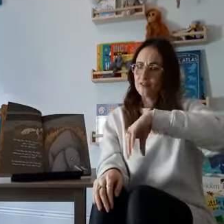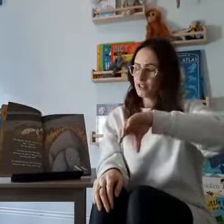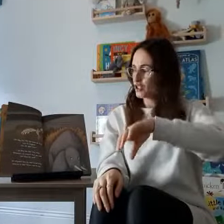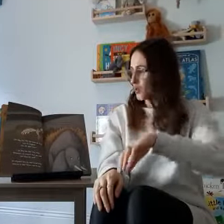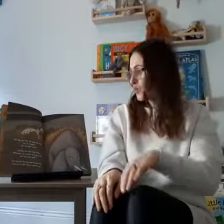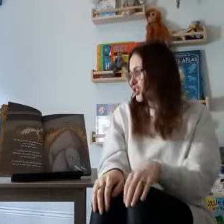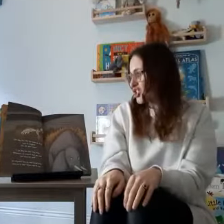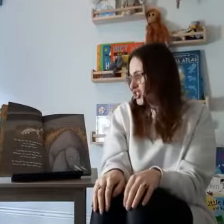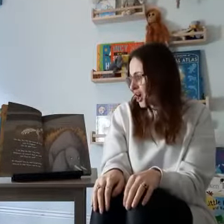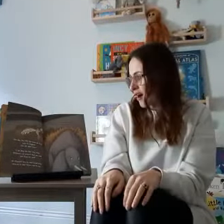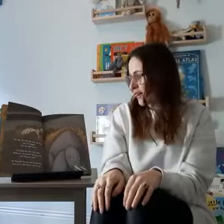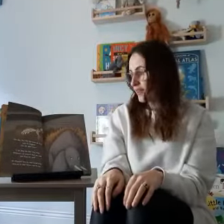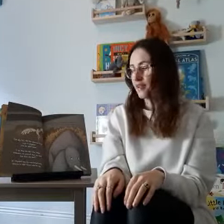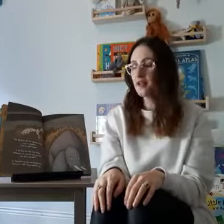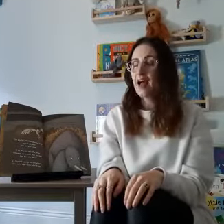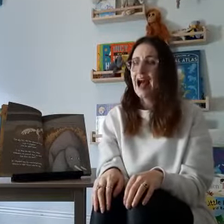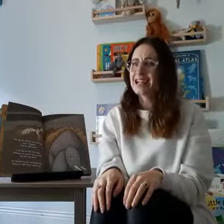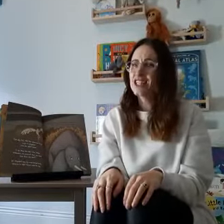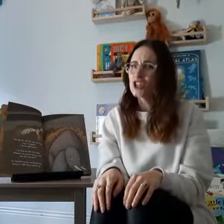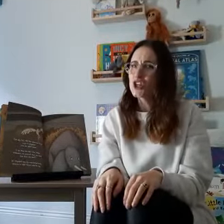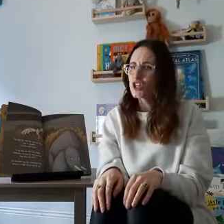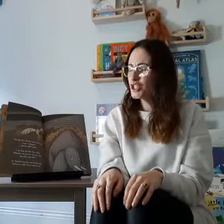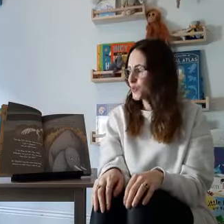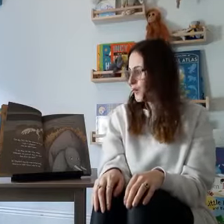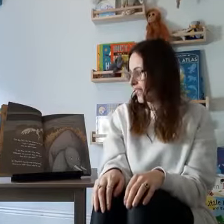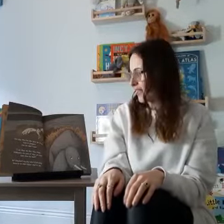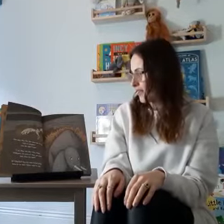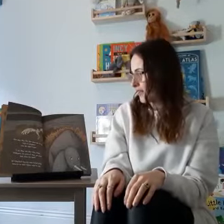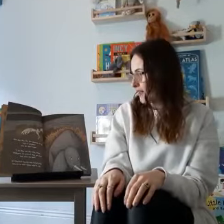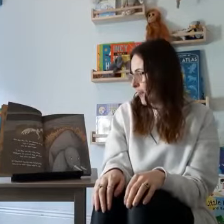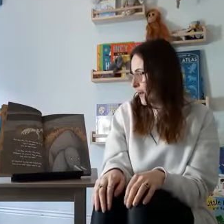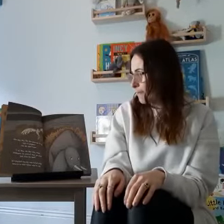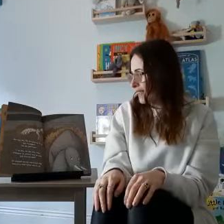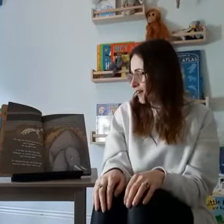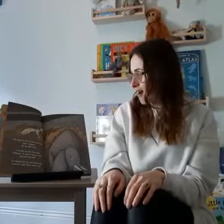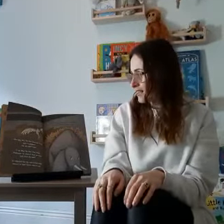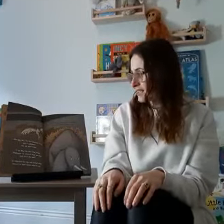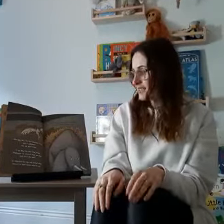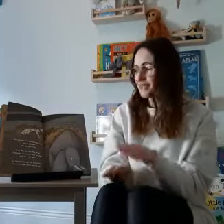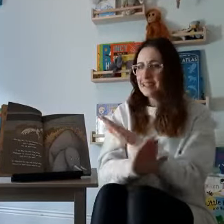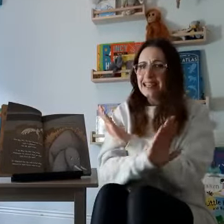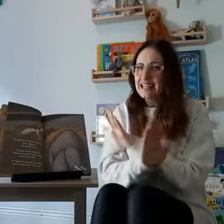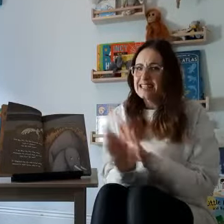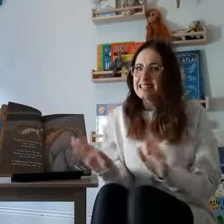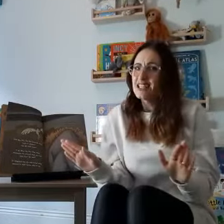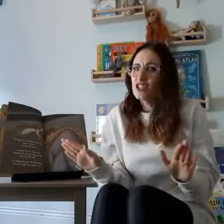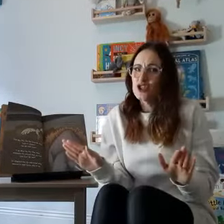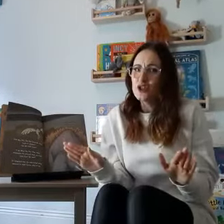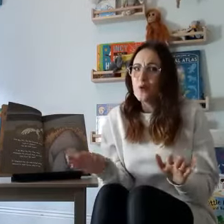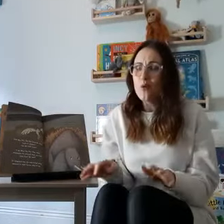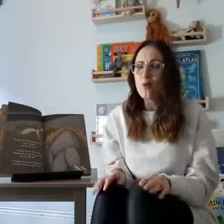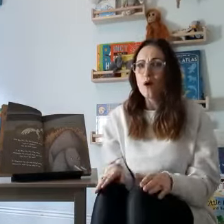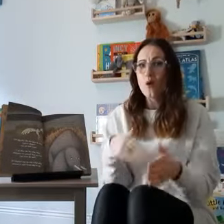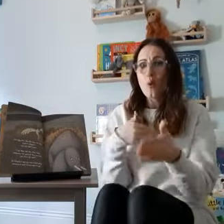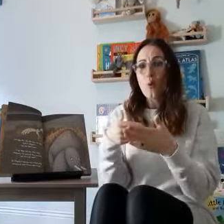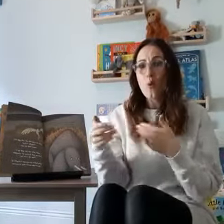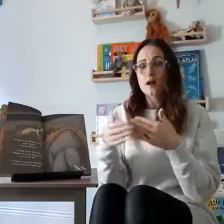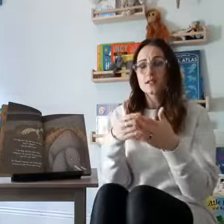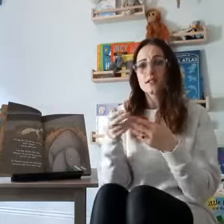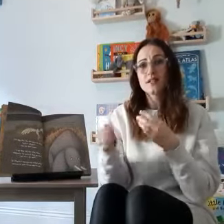Elephant was shy and he turned away because he didn't know what